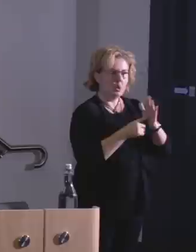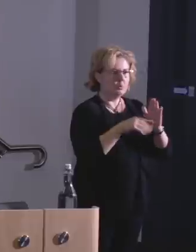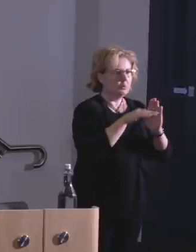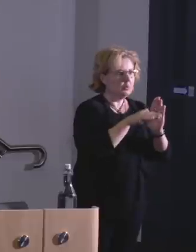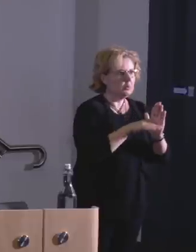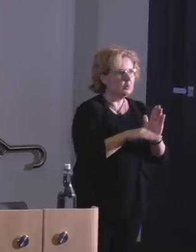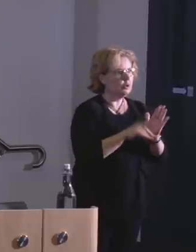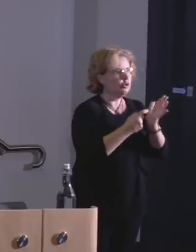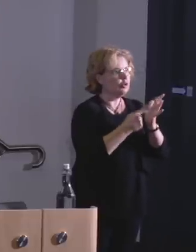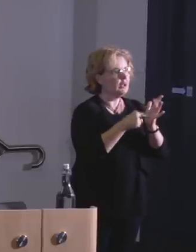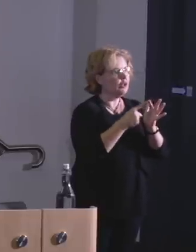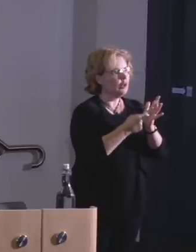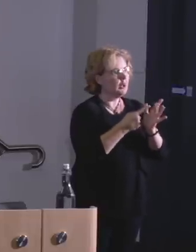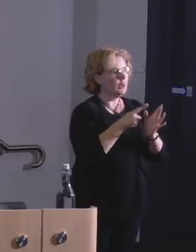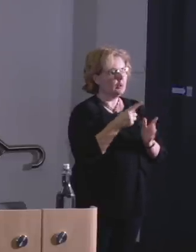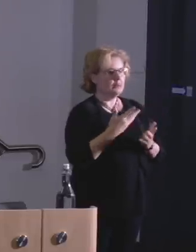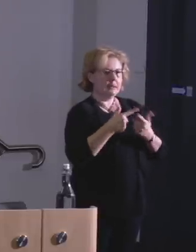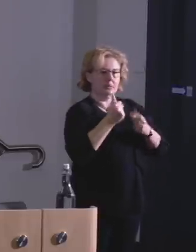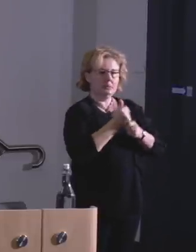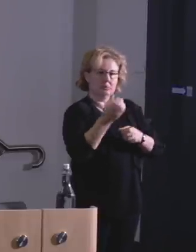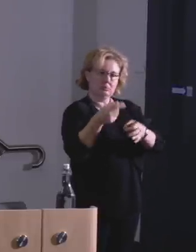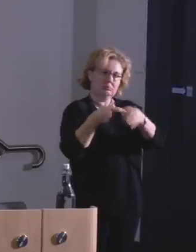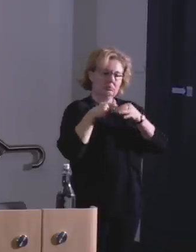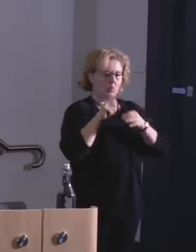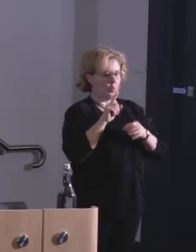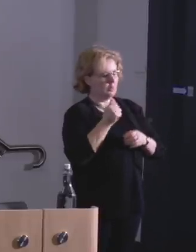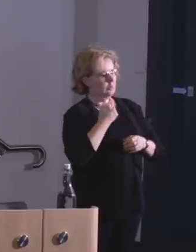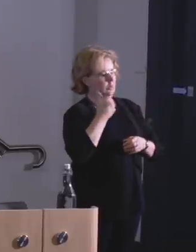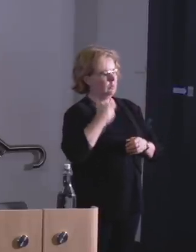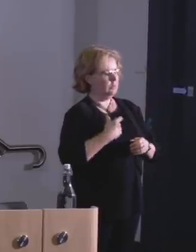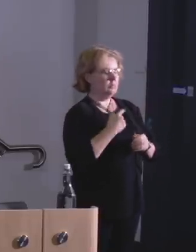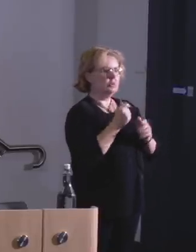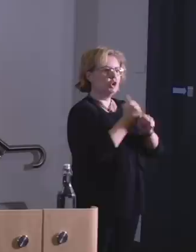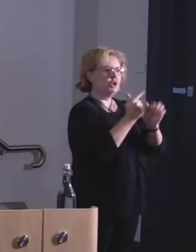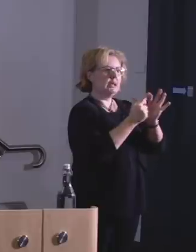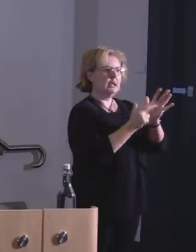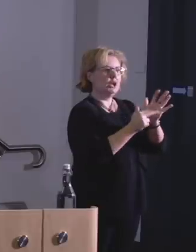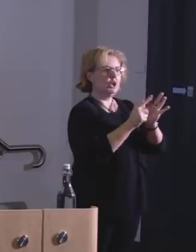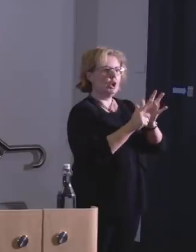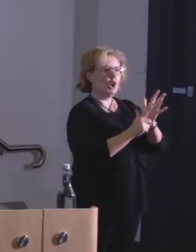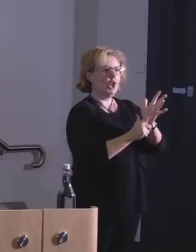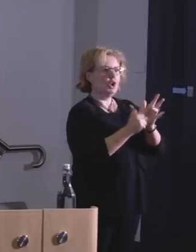what is your genealogical claim? What is the level of support you have